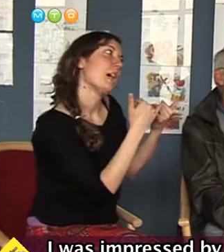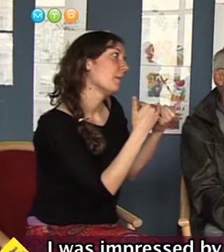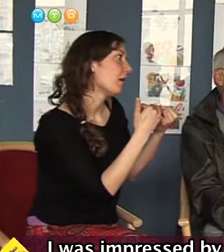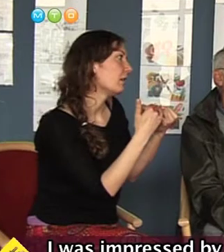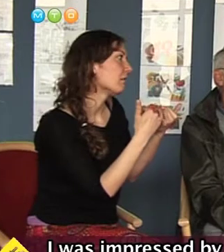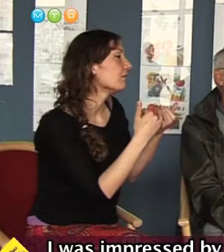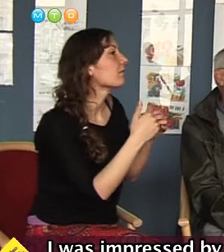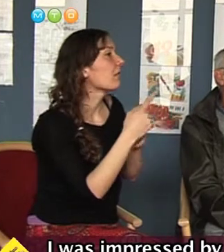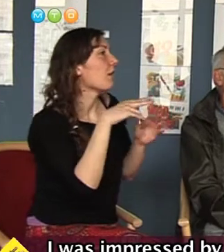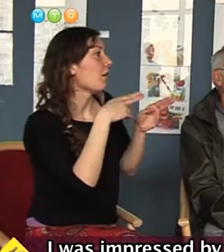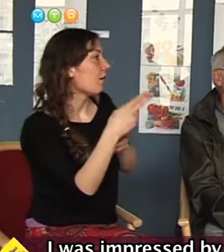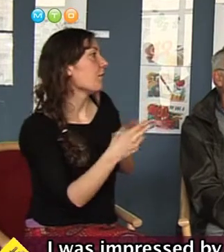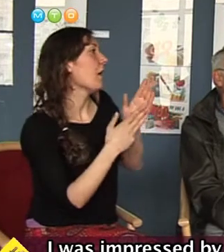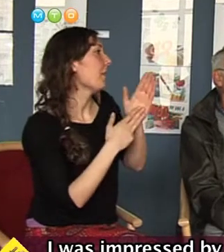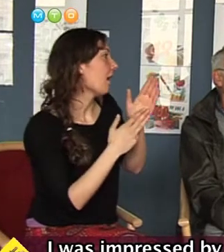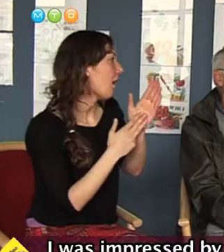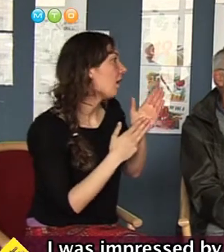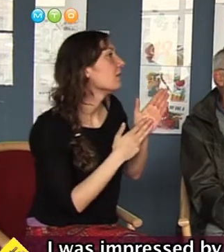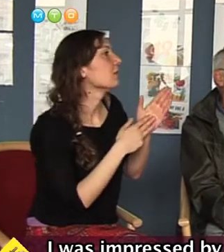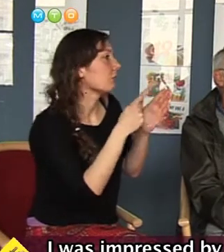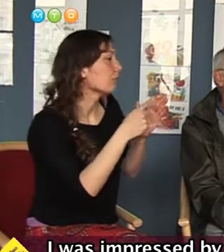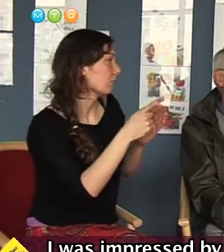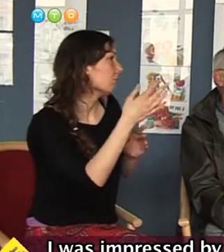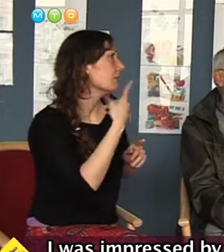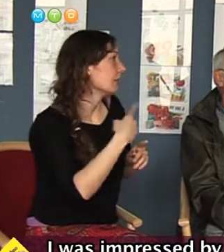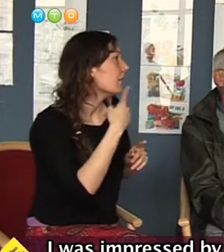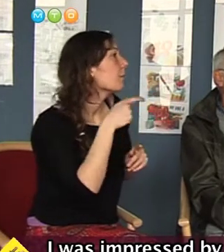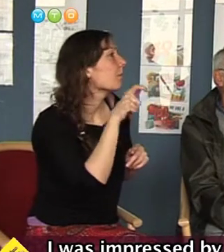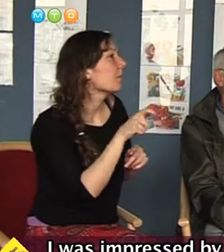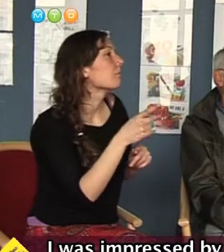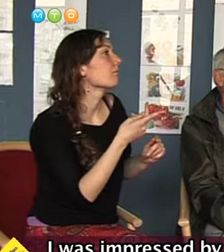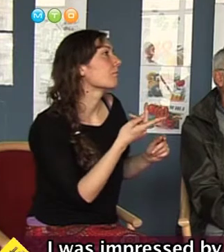Michaela's films, Michaela Pavlatova's films, were very interesting, very nice.